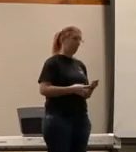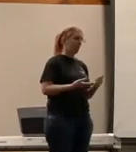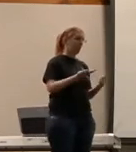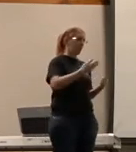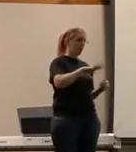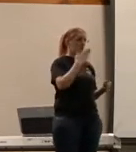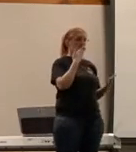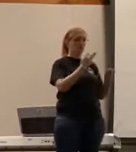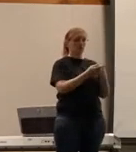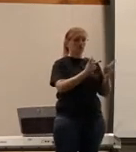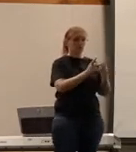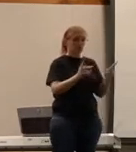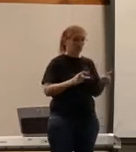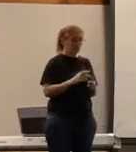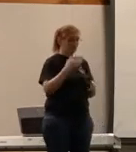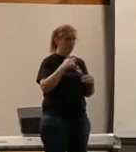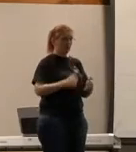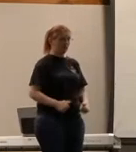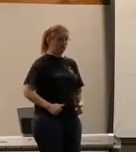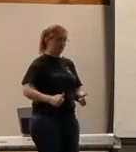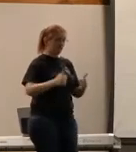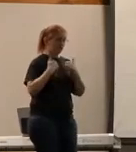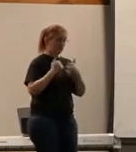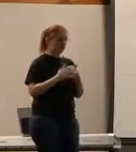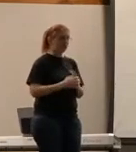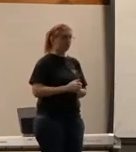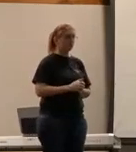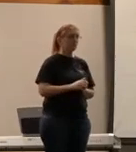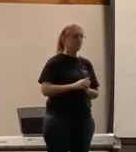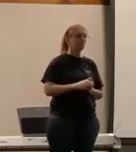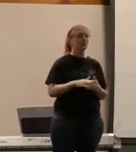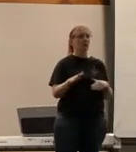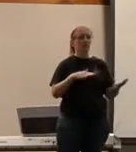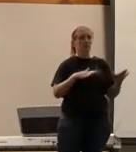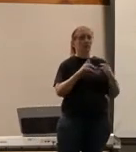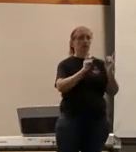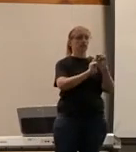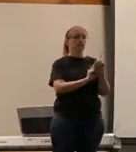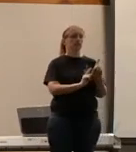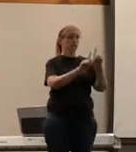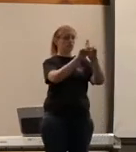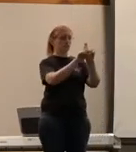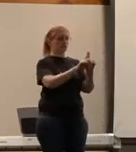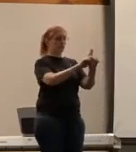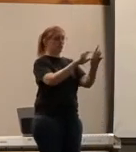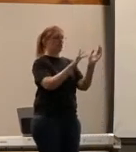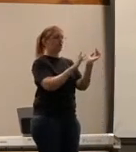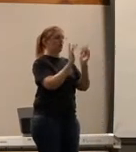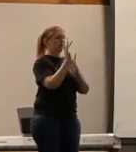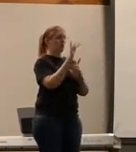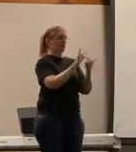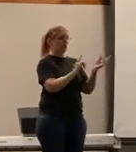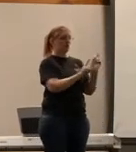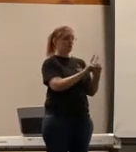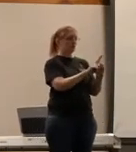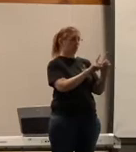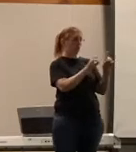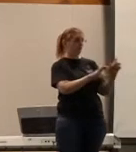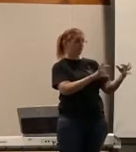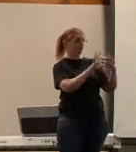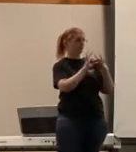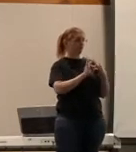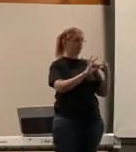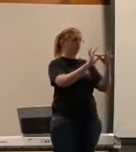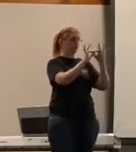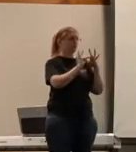good spot of life. You're walking closer with Jesus, and you're growing in your relationship with